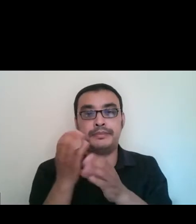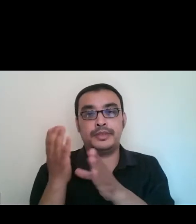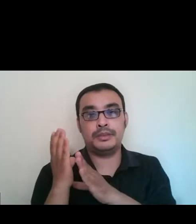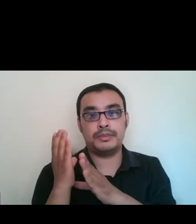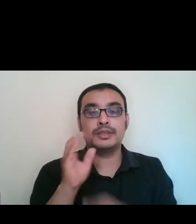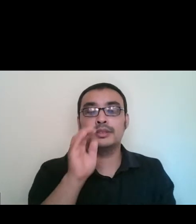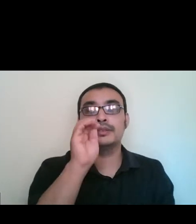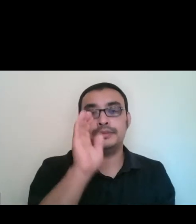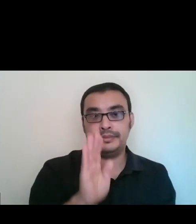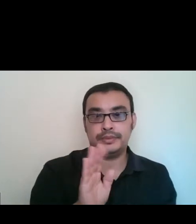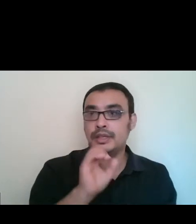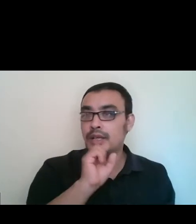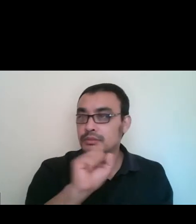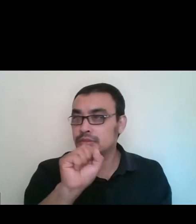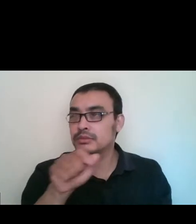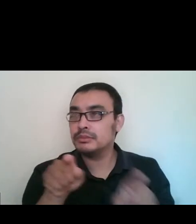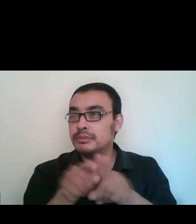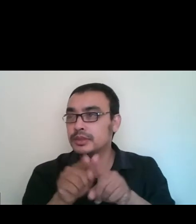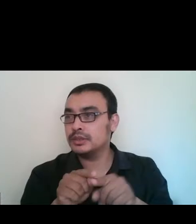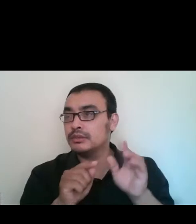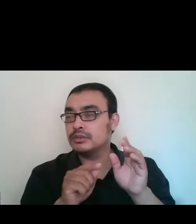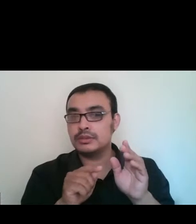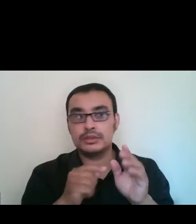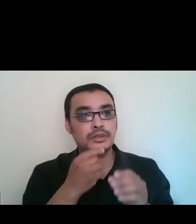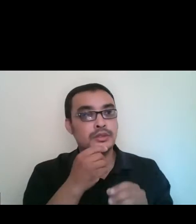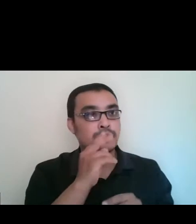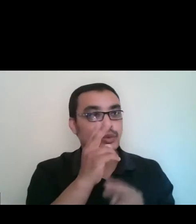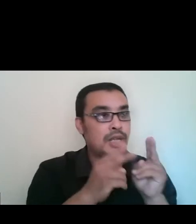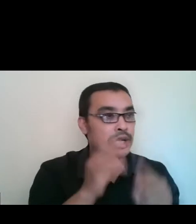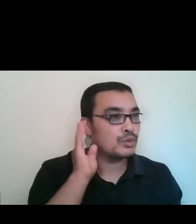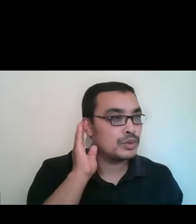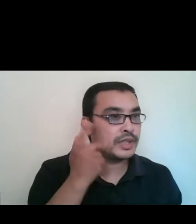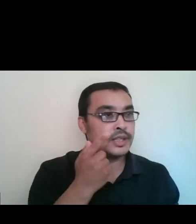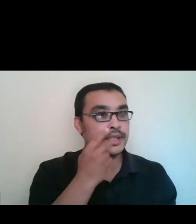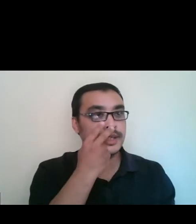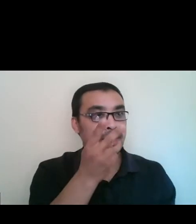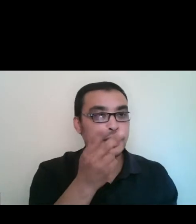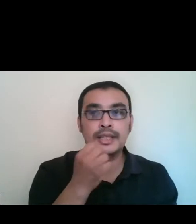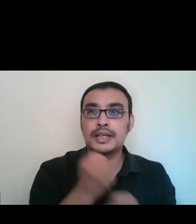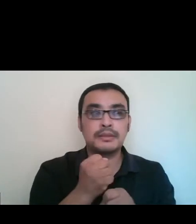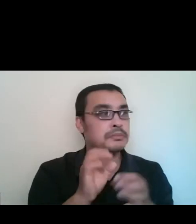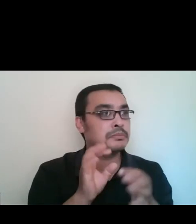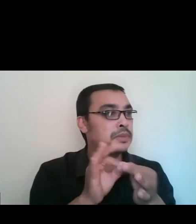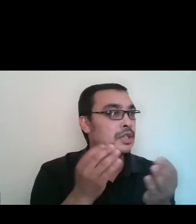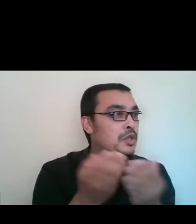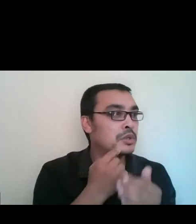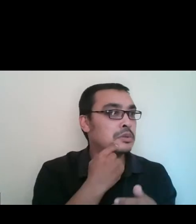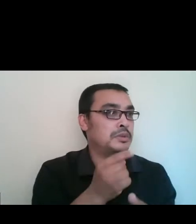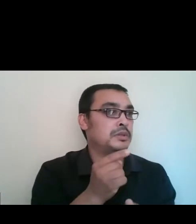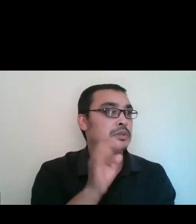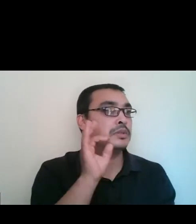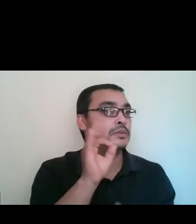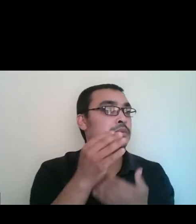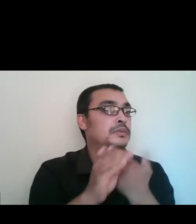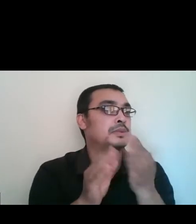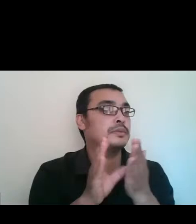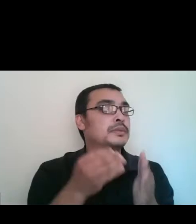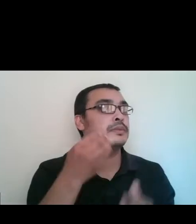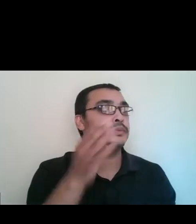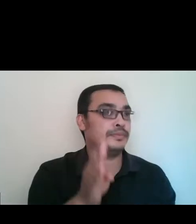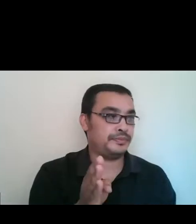hearing their voices, their perspective, and working together in a very